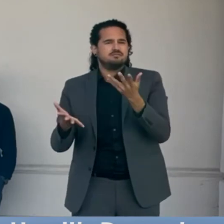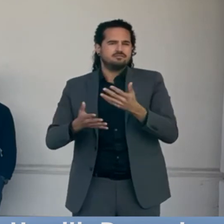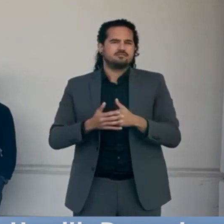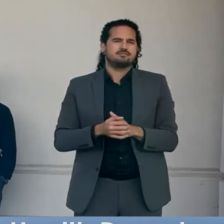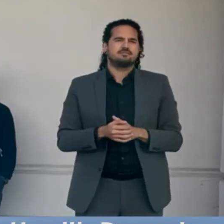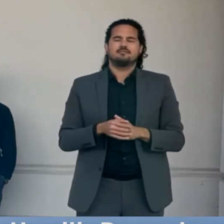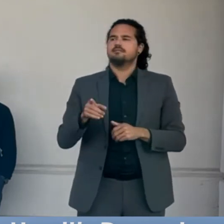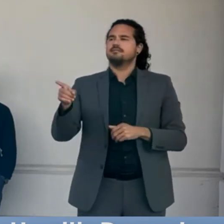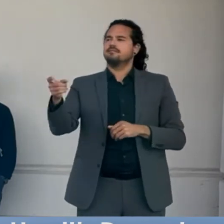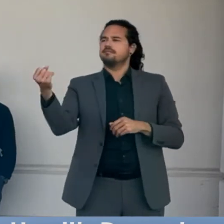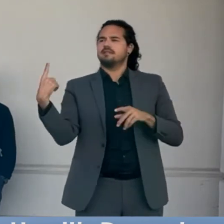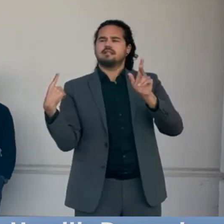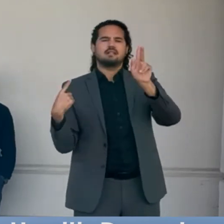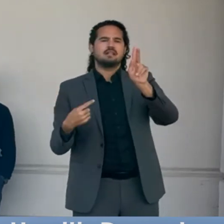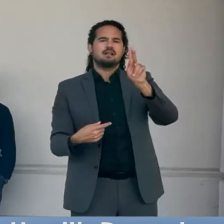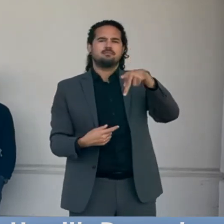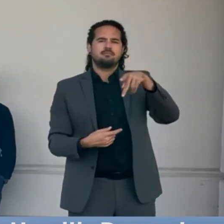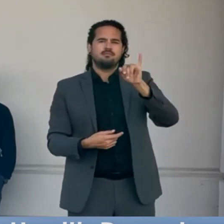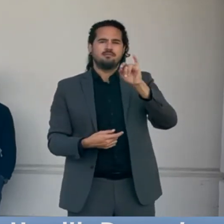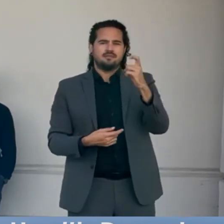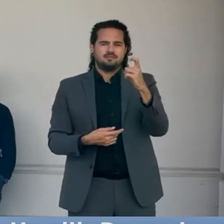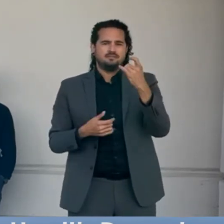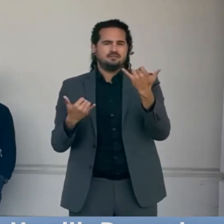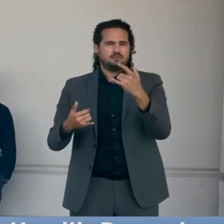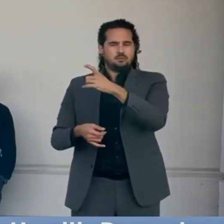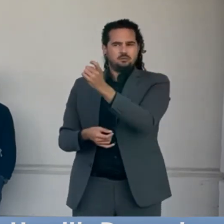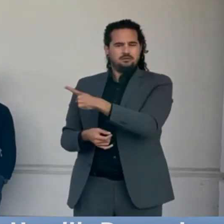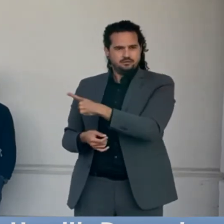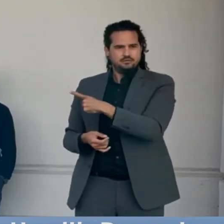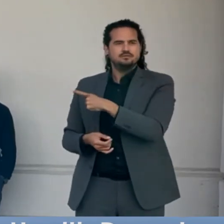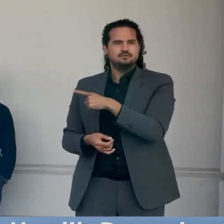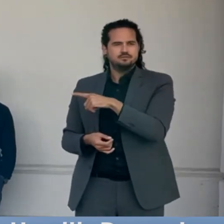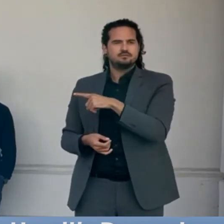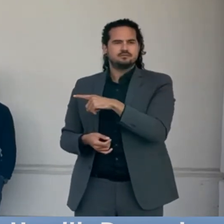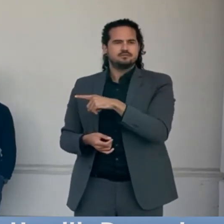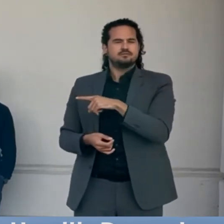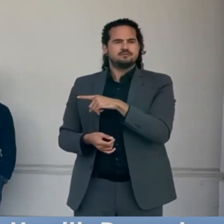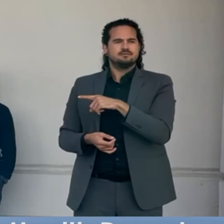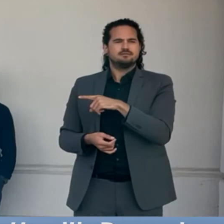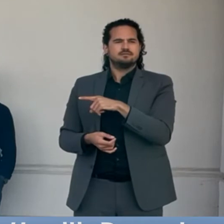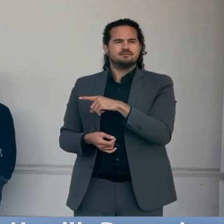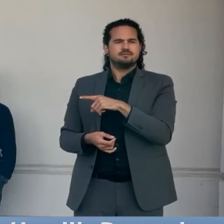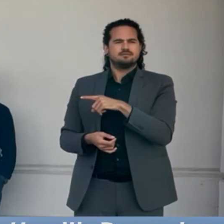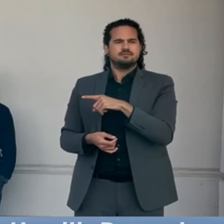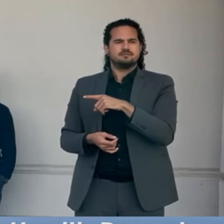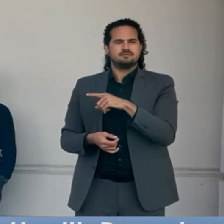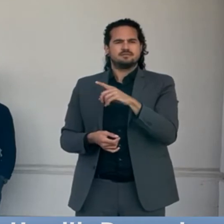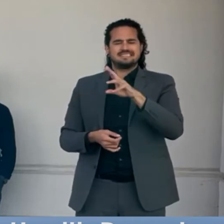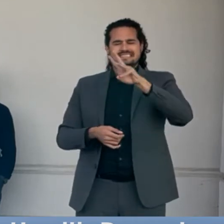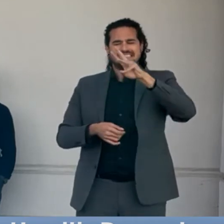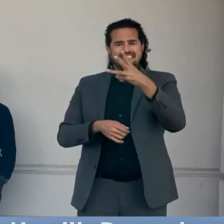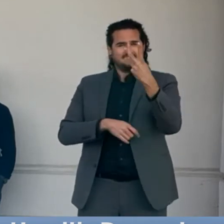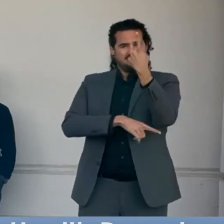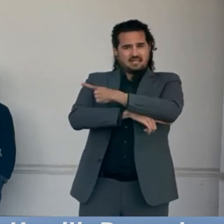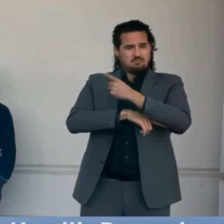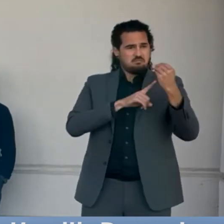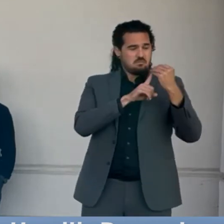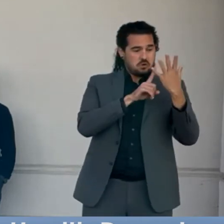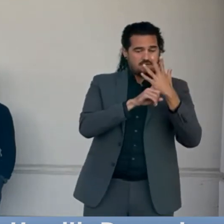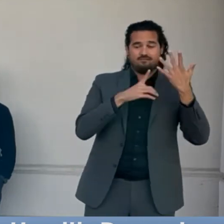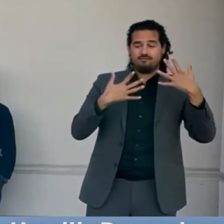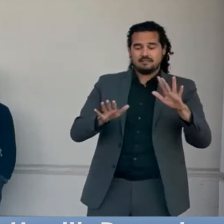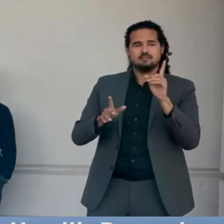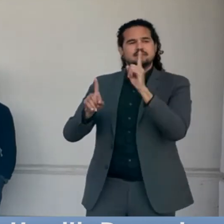day 6 or afterwards. That's my first one. And then for some people, quarantine is a luxury that they just don't have. Can you talk to me about